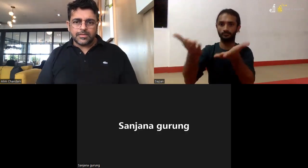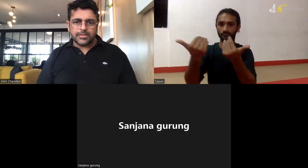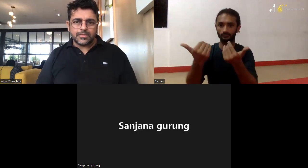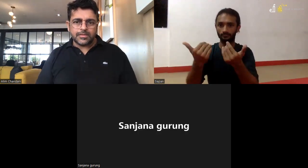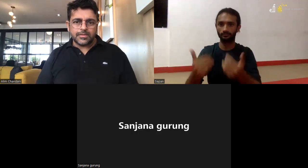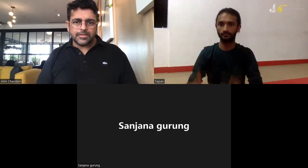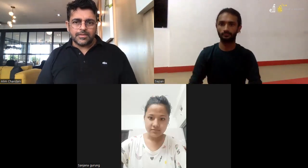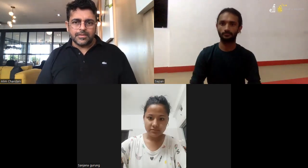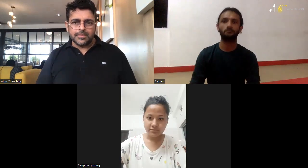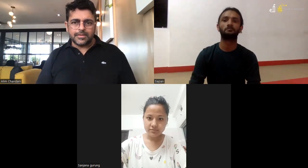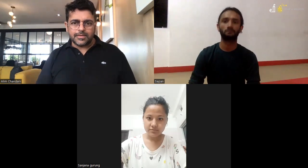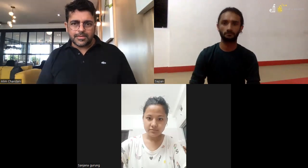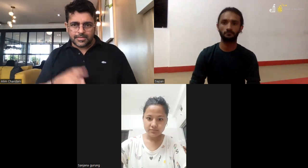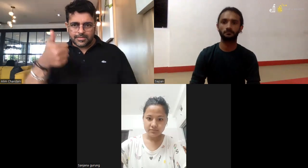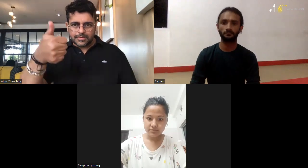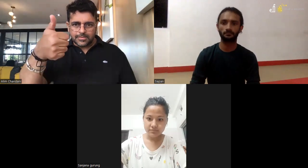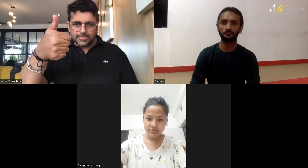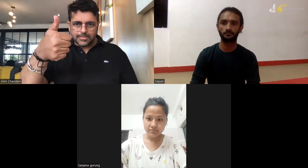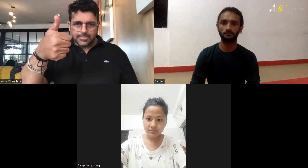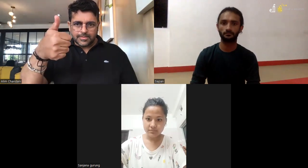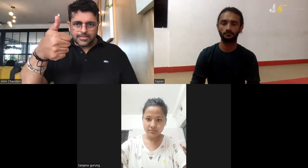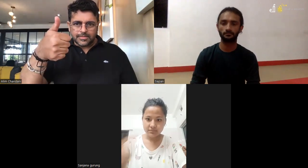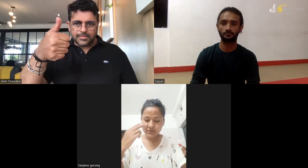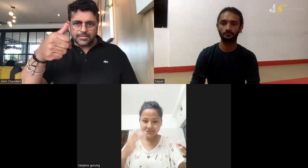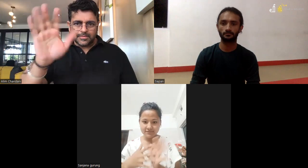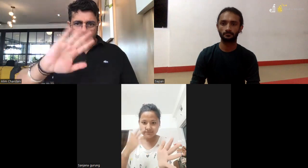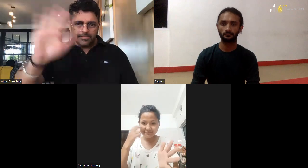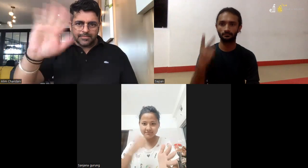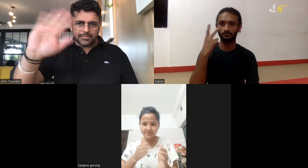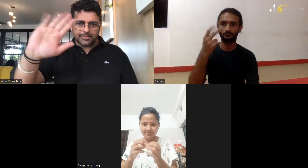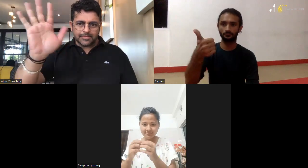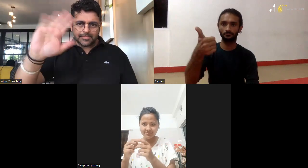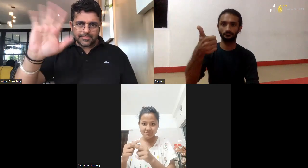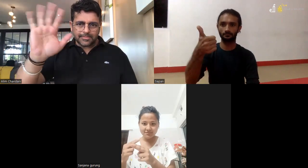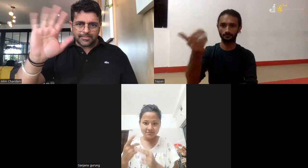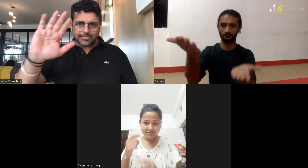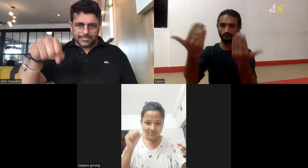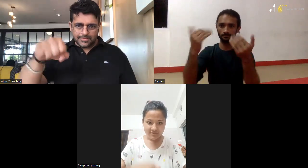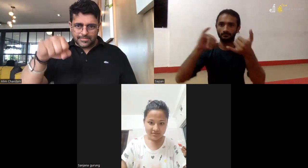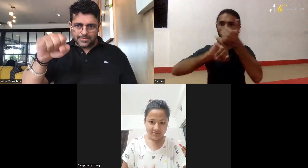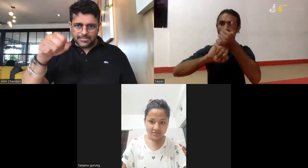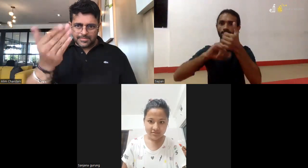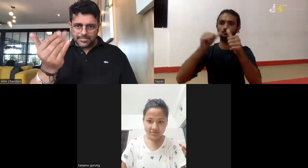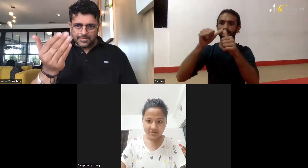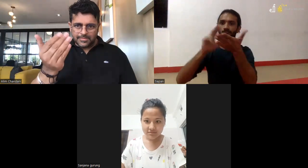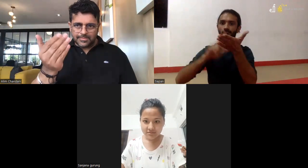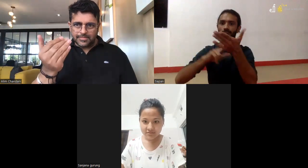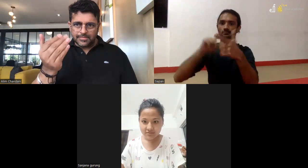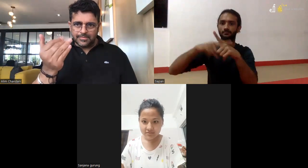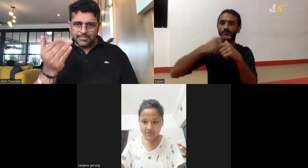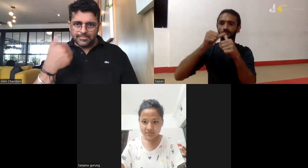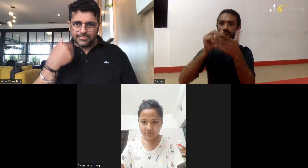and then we will ask Dr. Madan, and then he can respond to us.